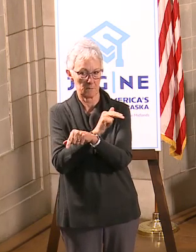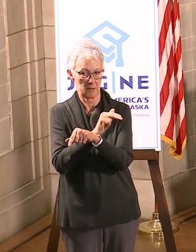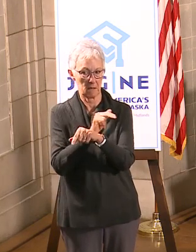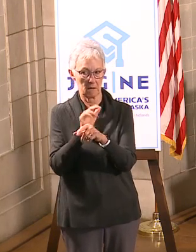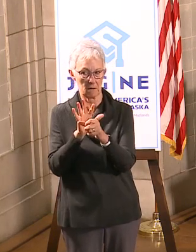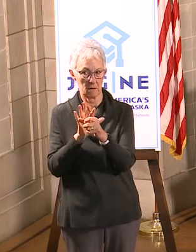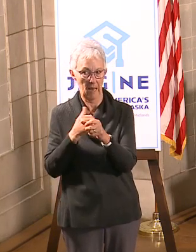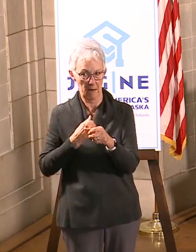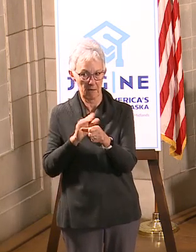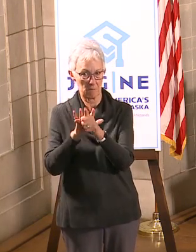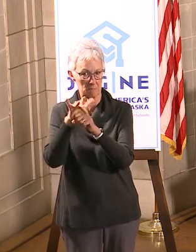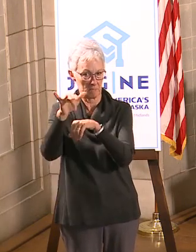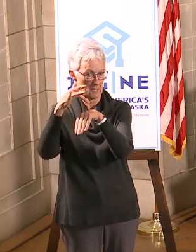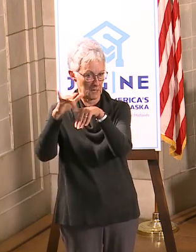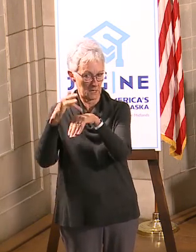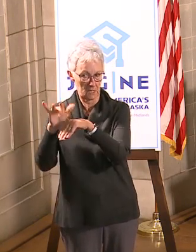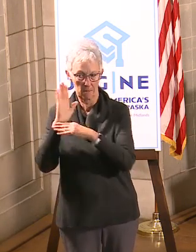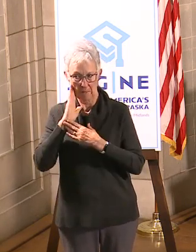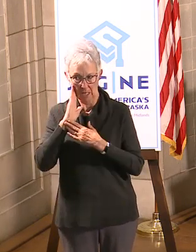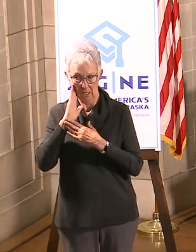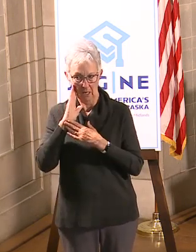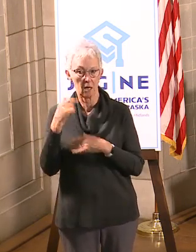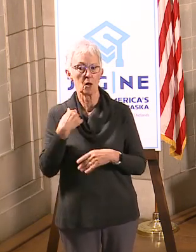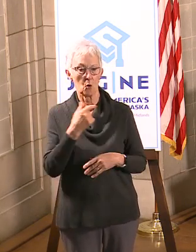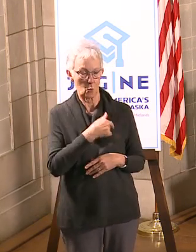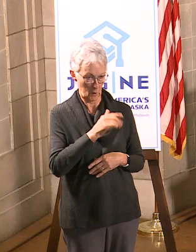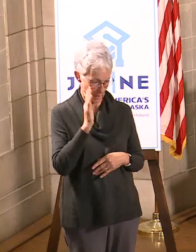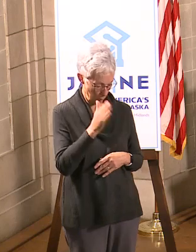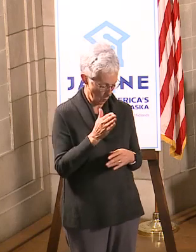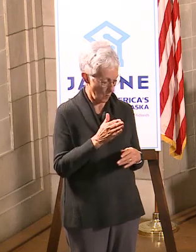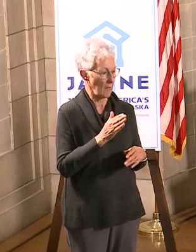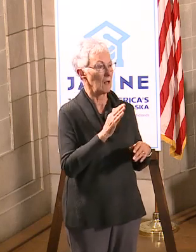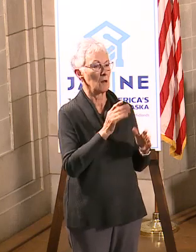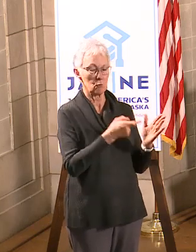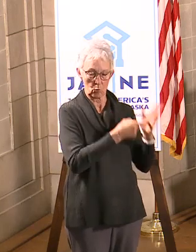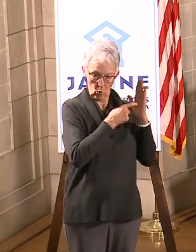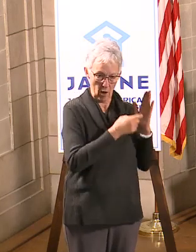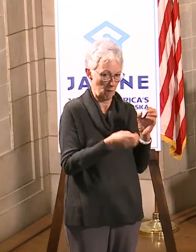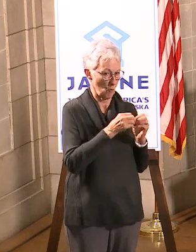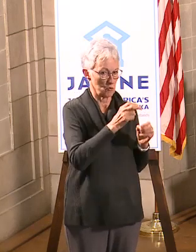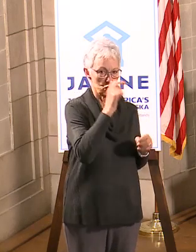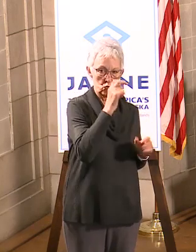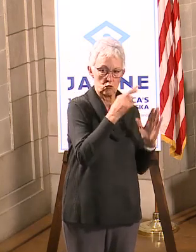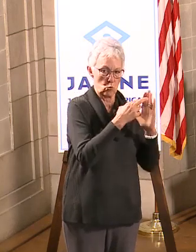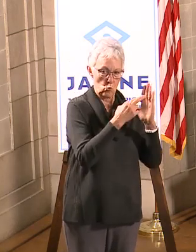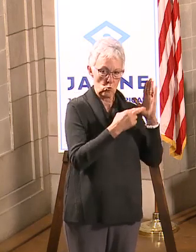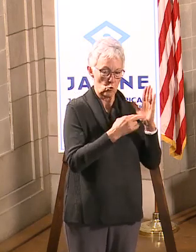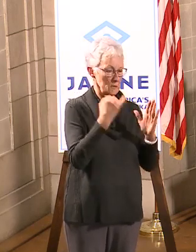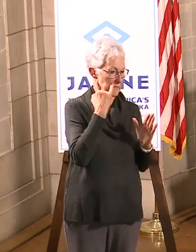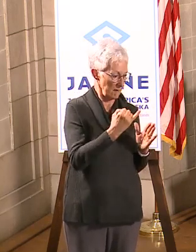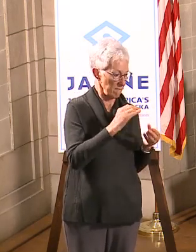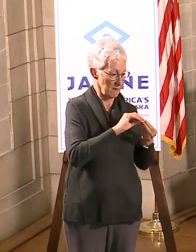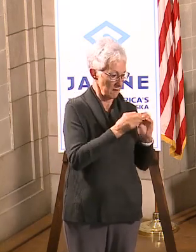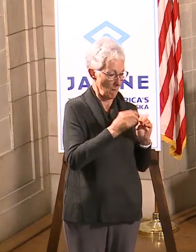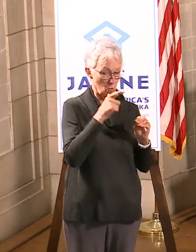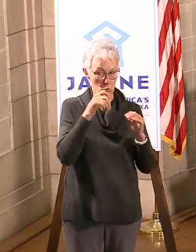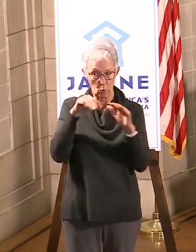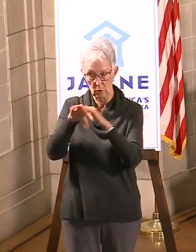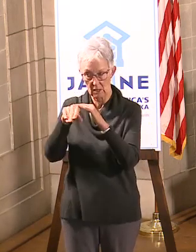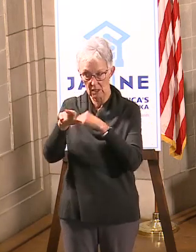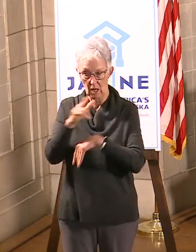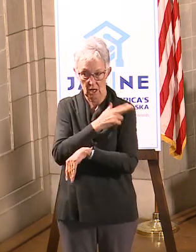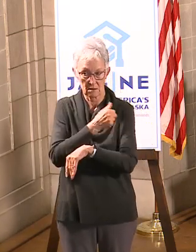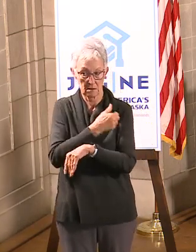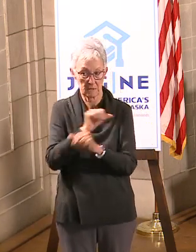take the steps we do. We will take tighter restrictions if we need to do more because of the hospital capacity, and we will look at even